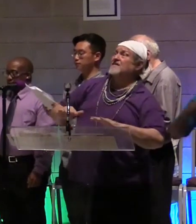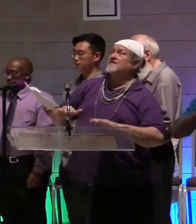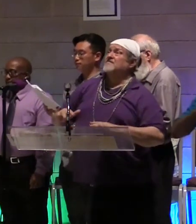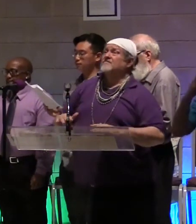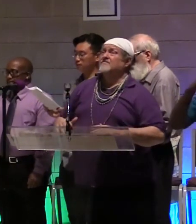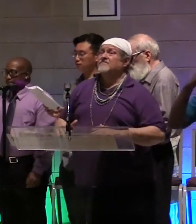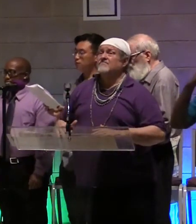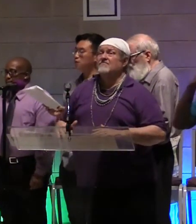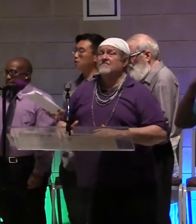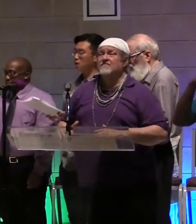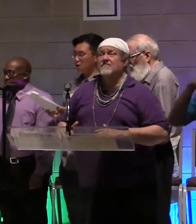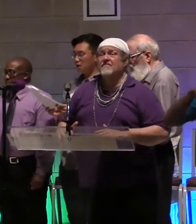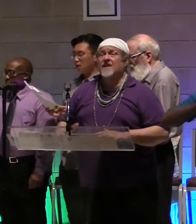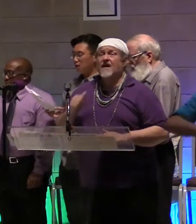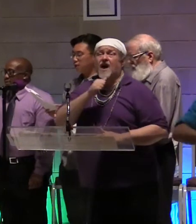tumbling.